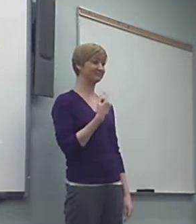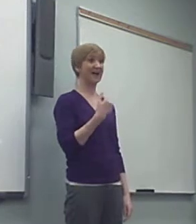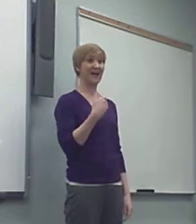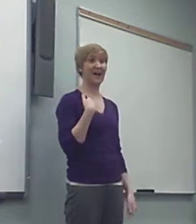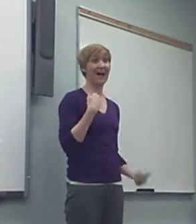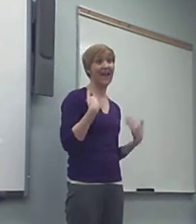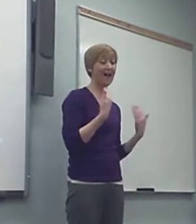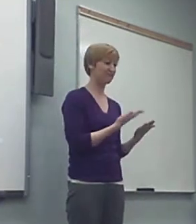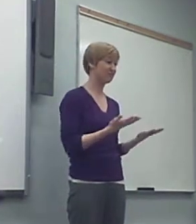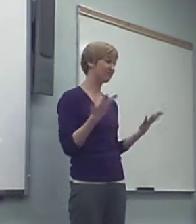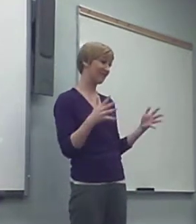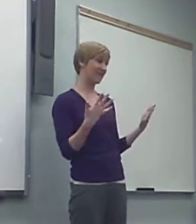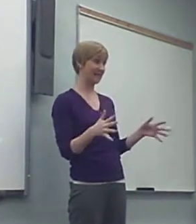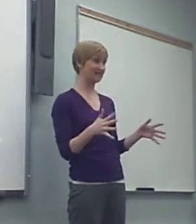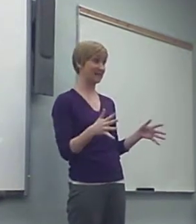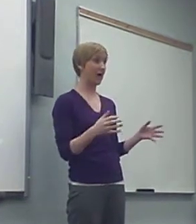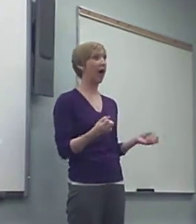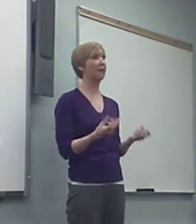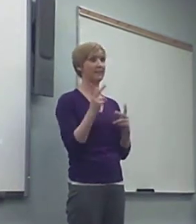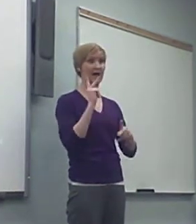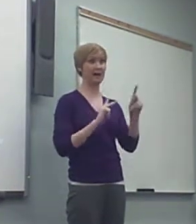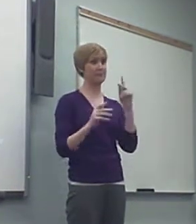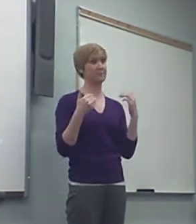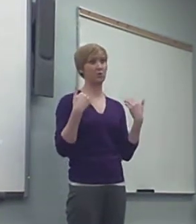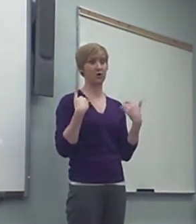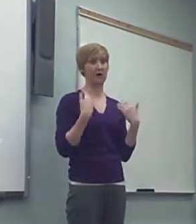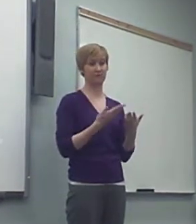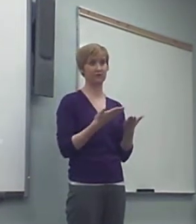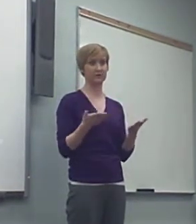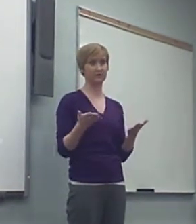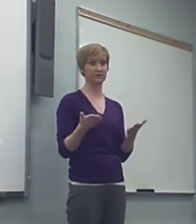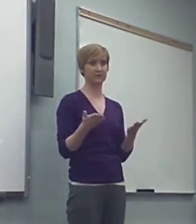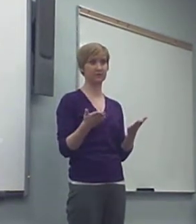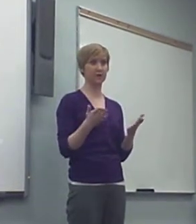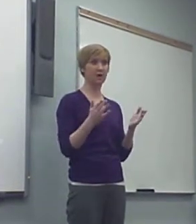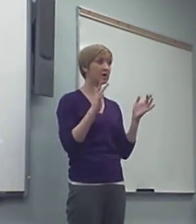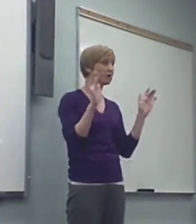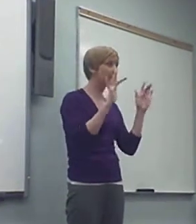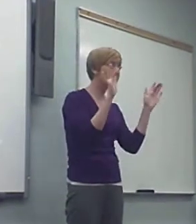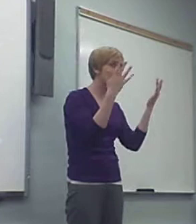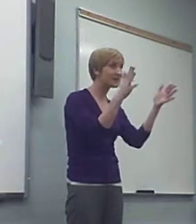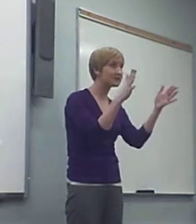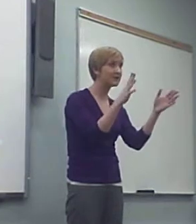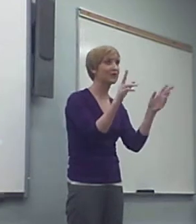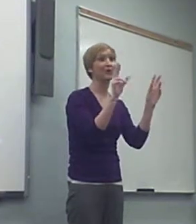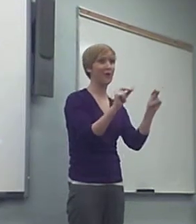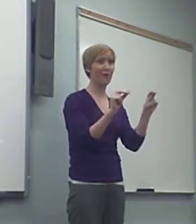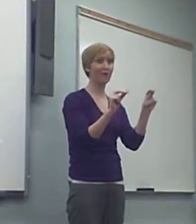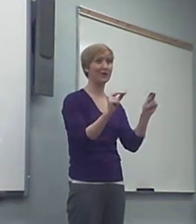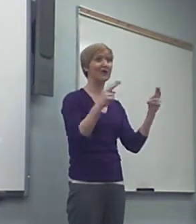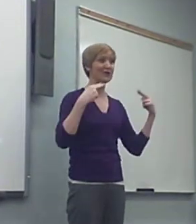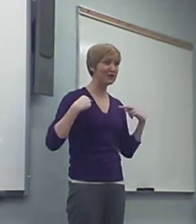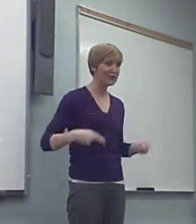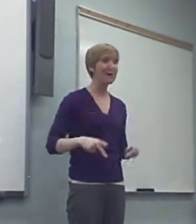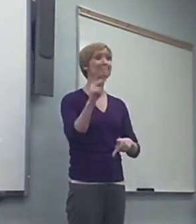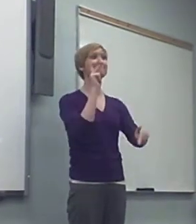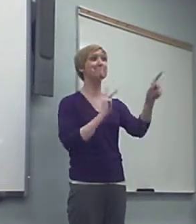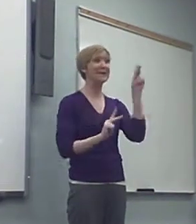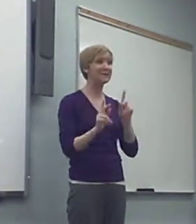this. And the places I look up on the computer are not the only places. I have human resources that I can look to and have that discussion if they're